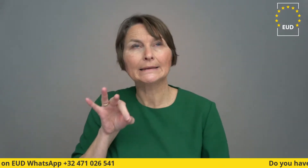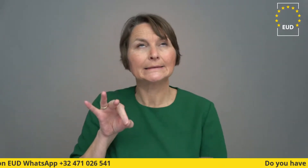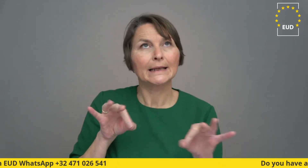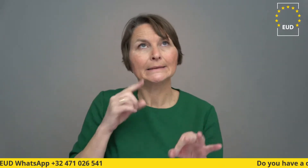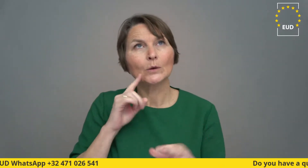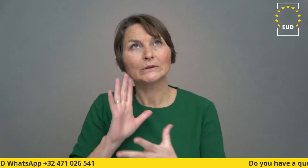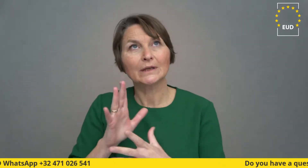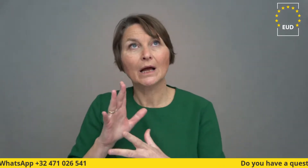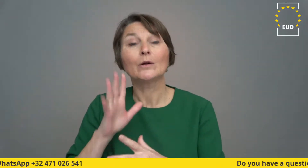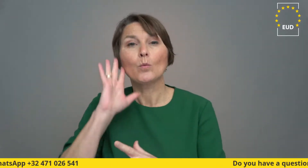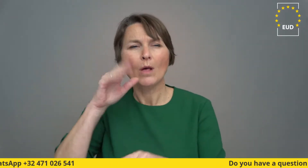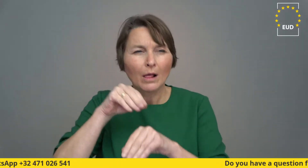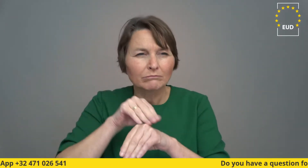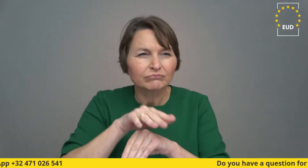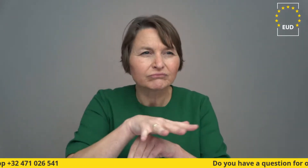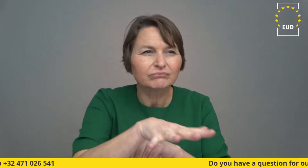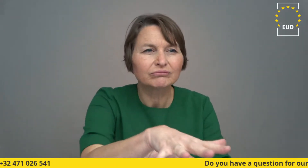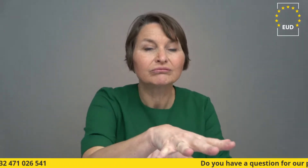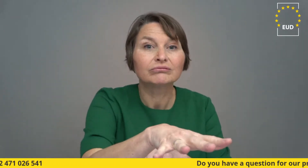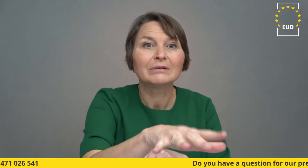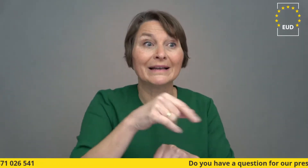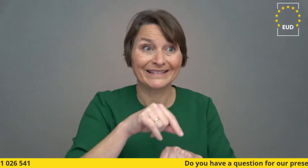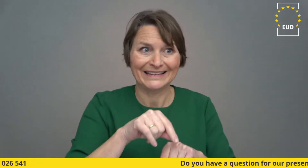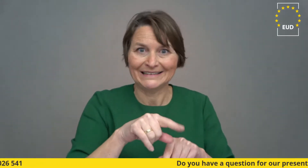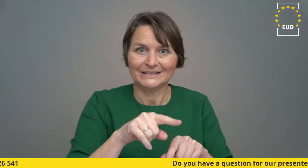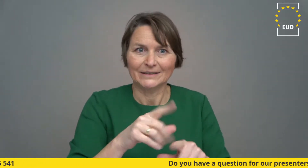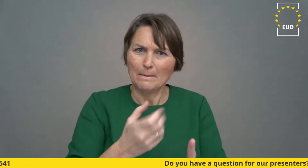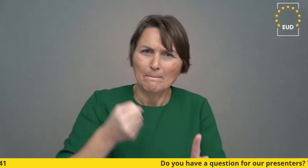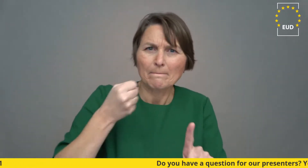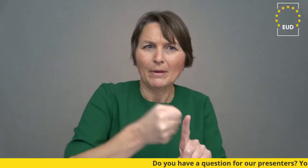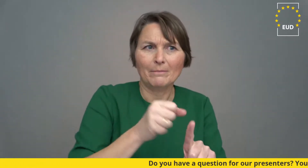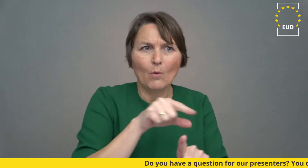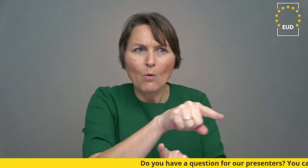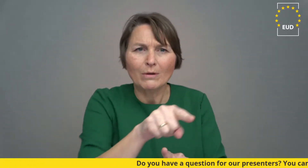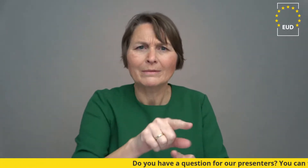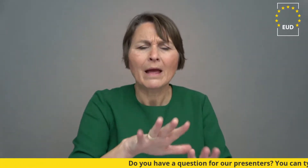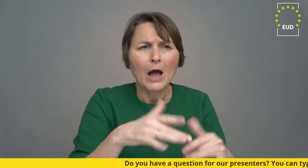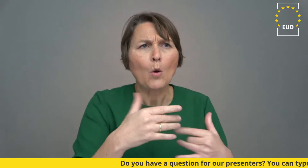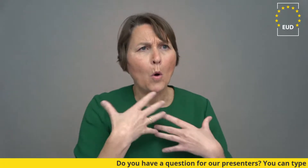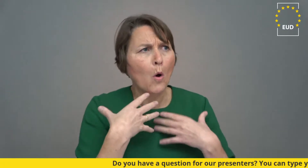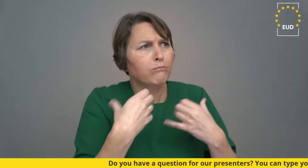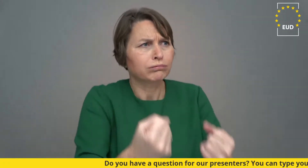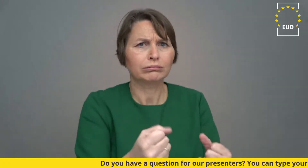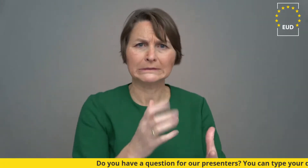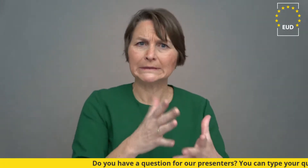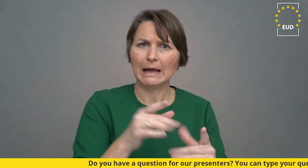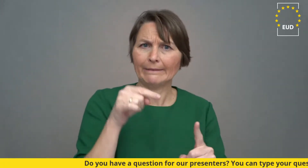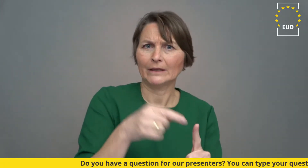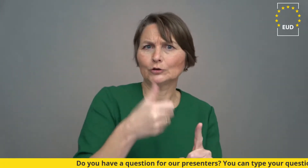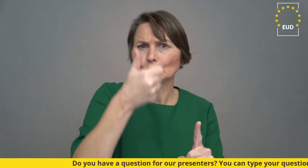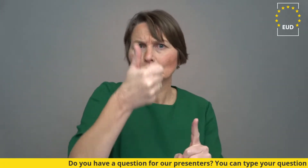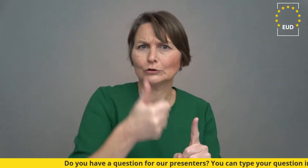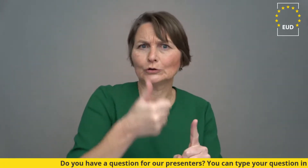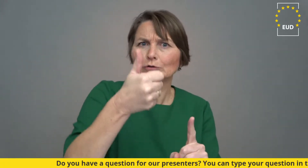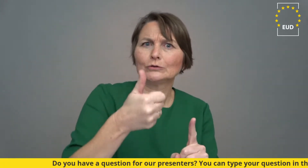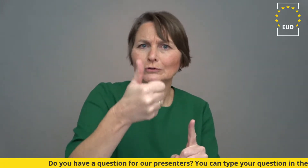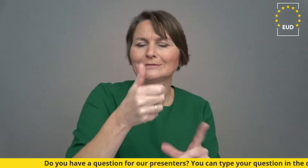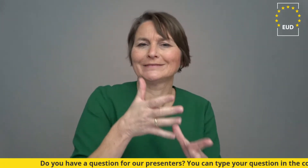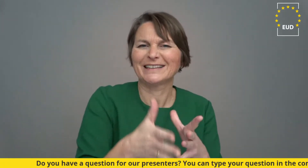It's also important that the sign language interpreter realizes that they are a role model for the signs that